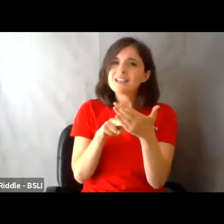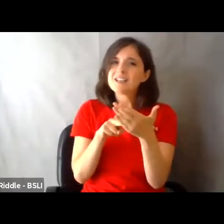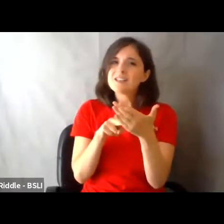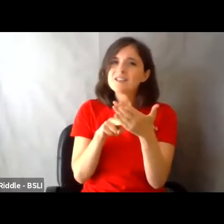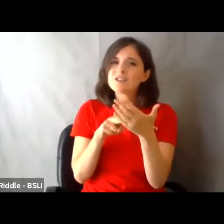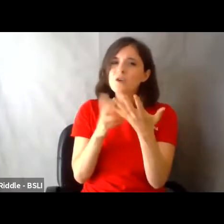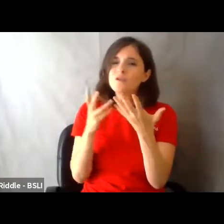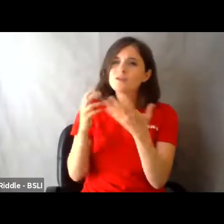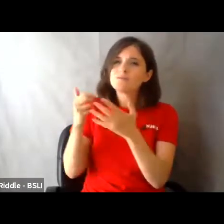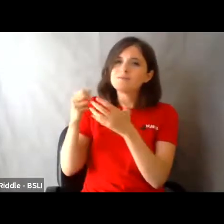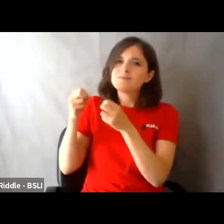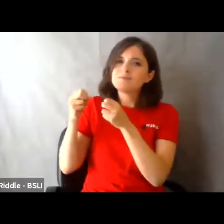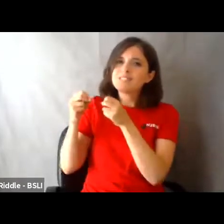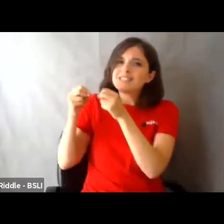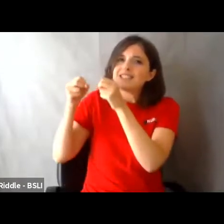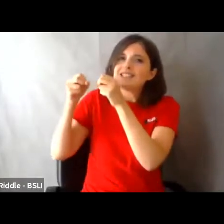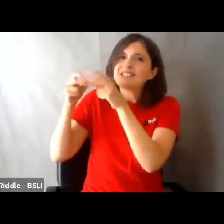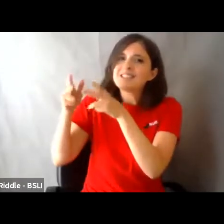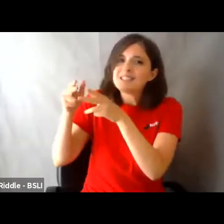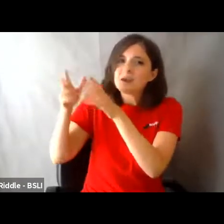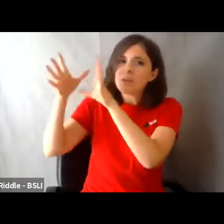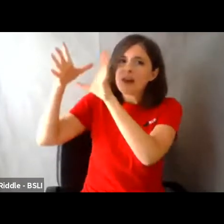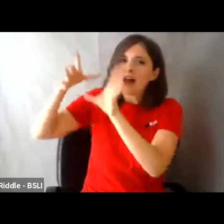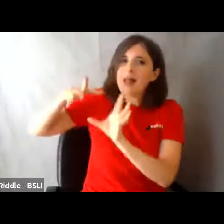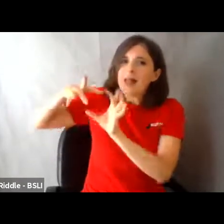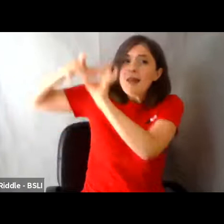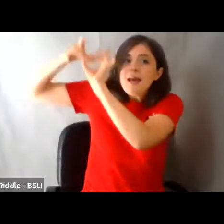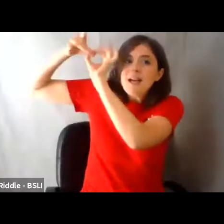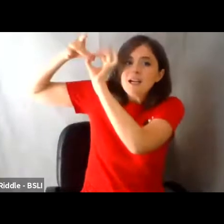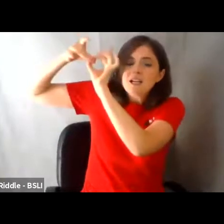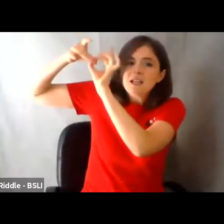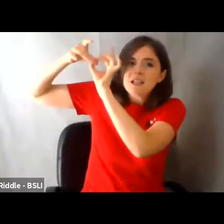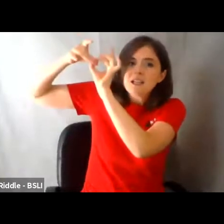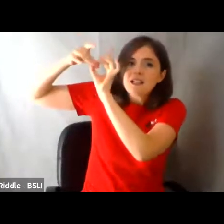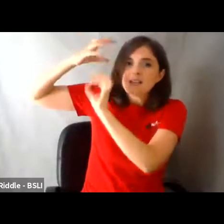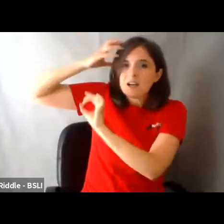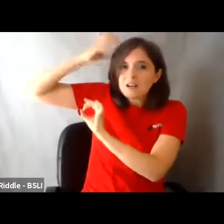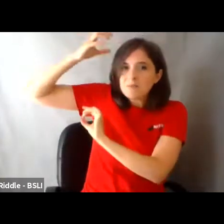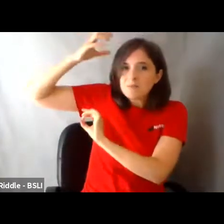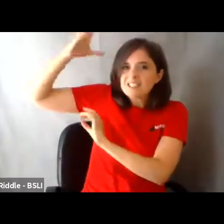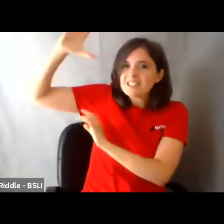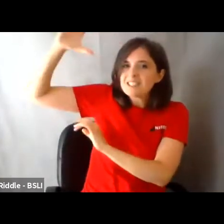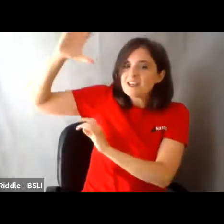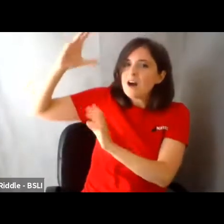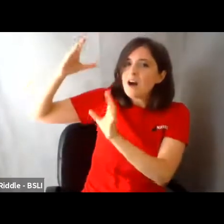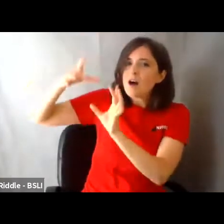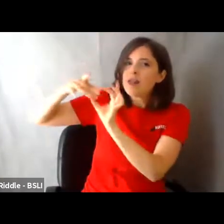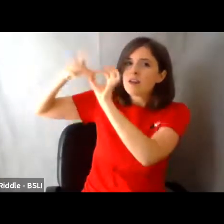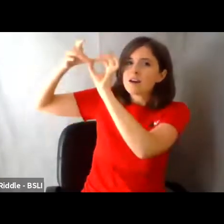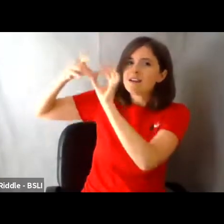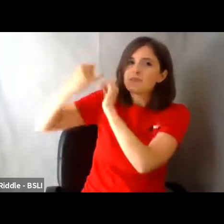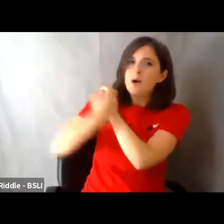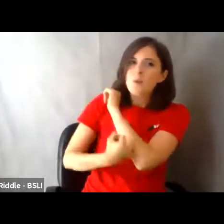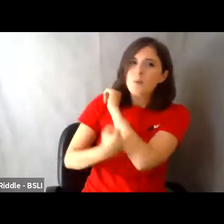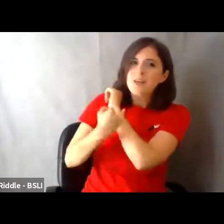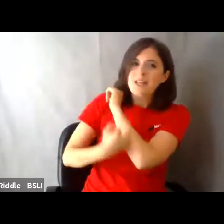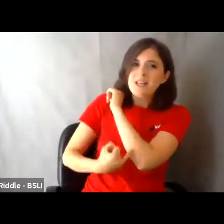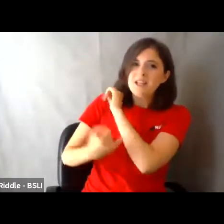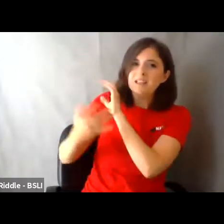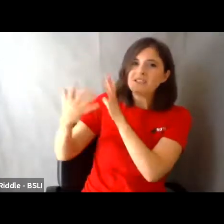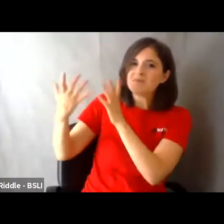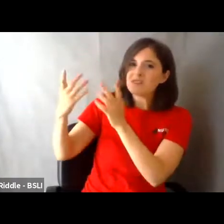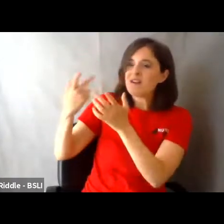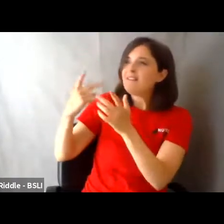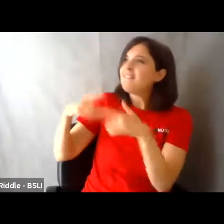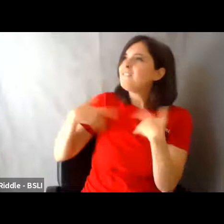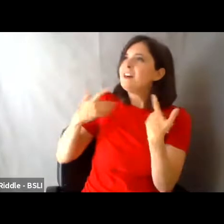link you and the state that is handing you that money, are often quite weak. A lot of people feel quite excluded